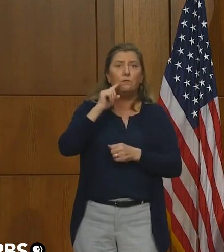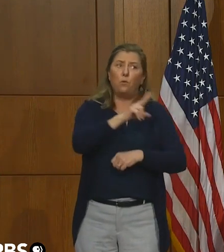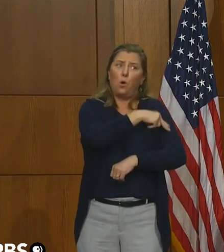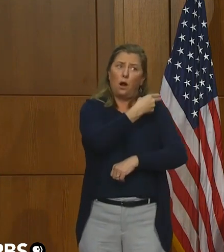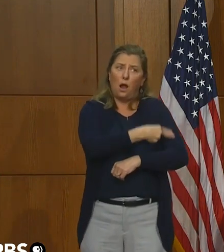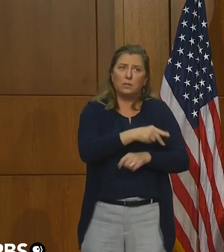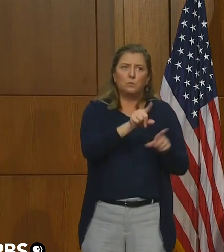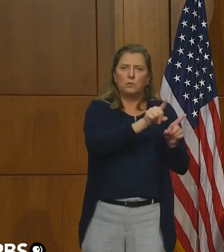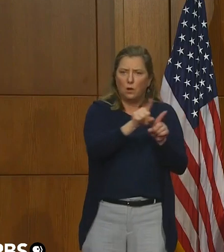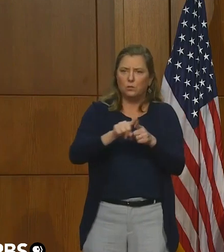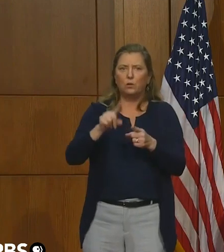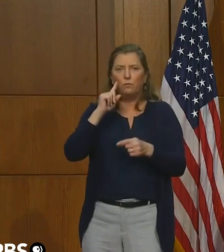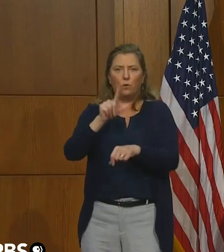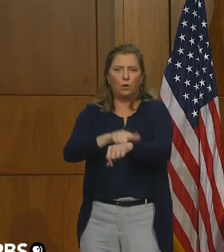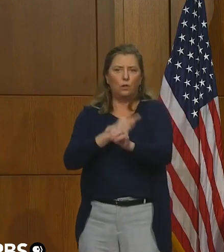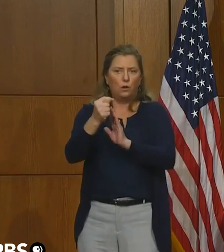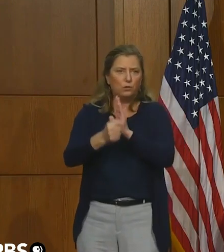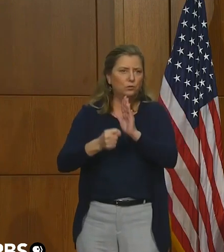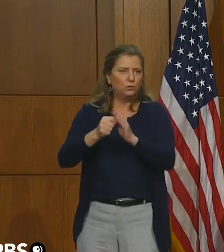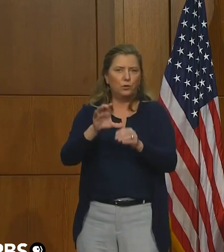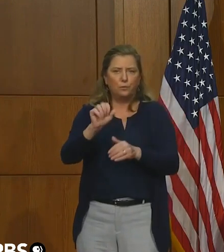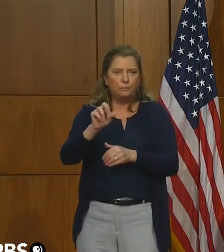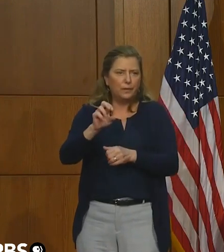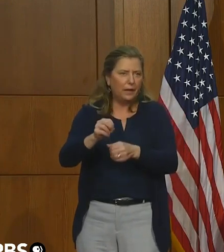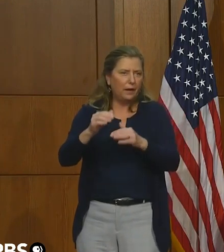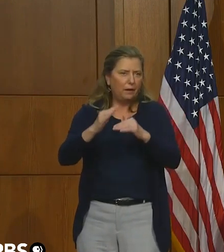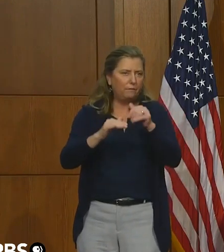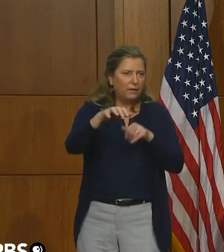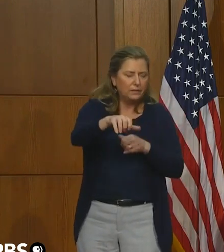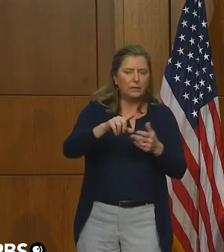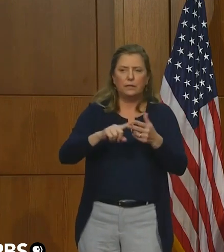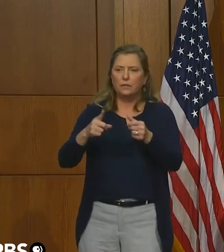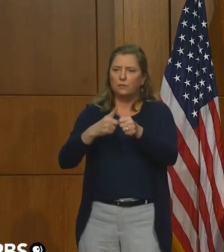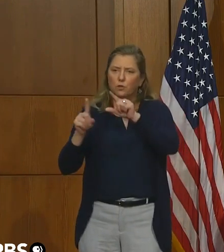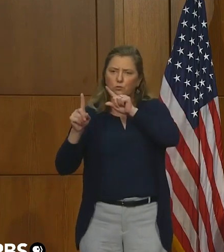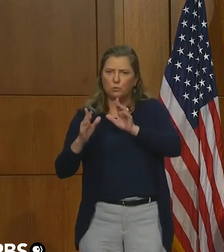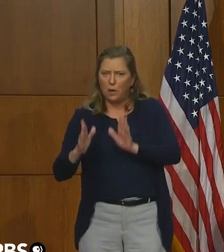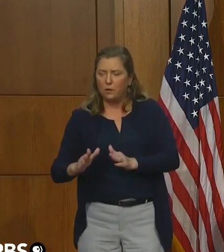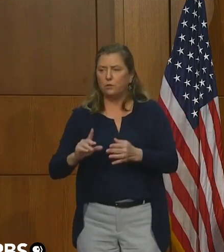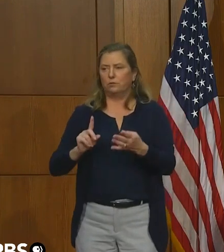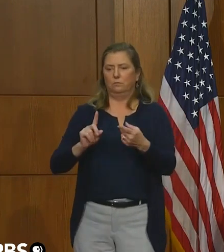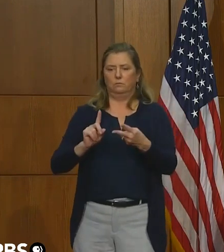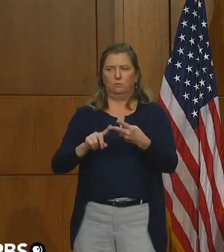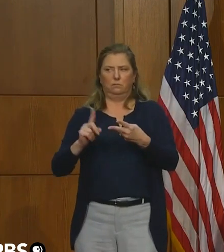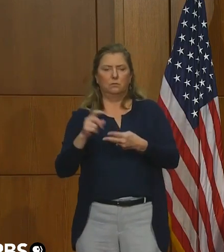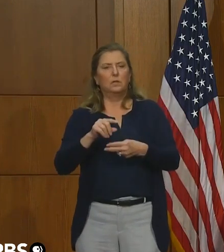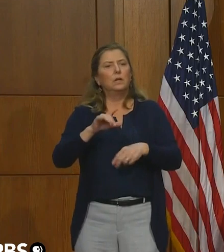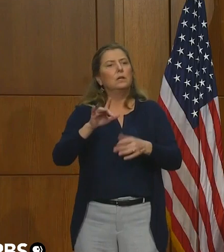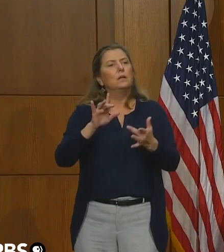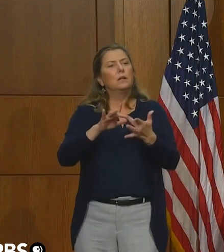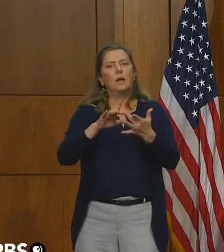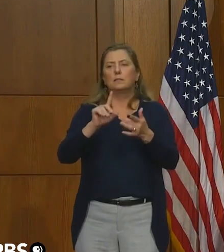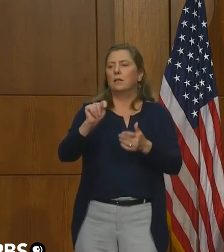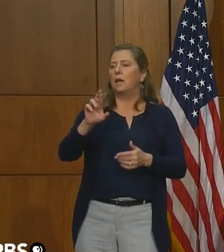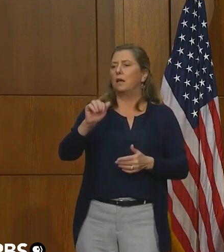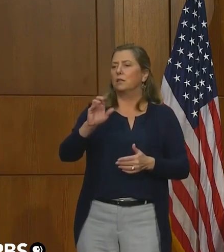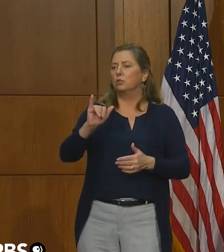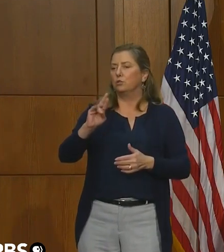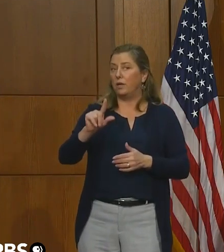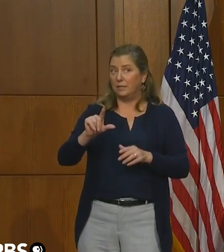also for long-term care facilities, first responders, et cetera. And the other is around contact tracing and the ability to hire